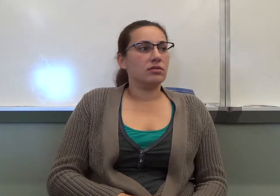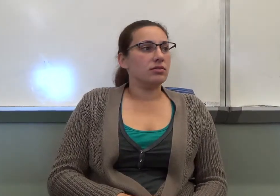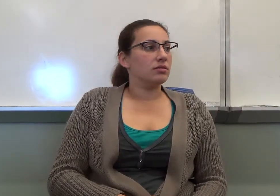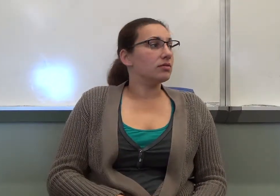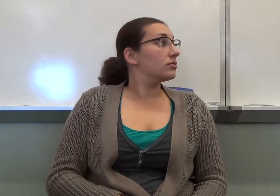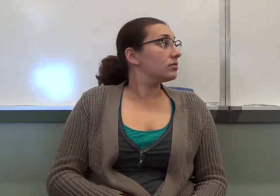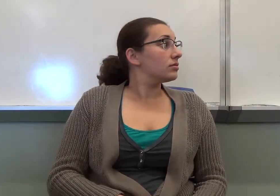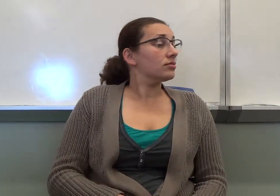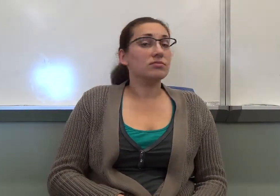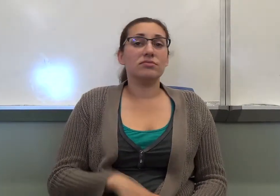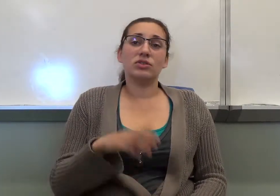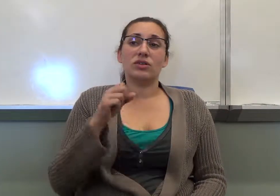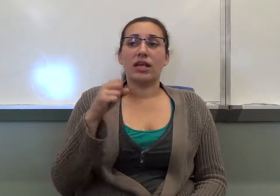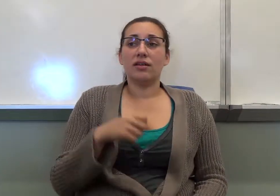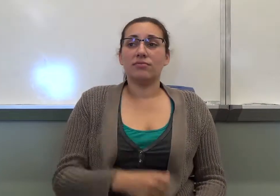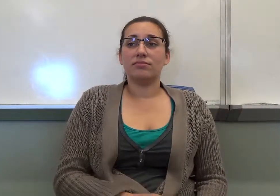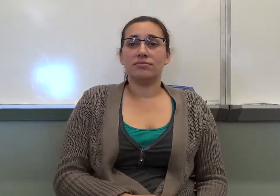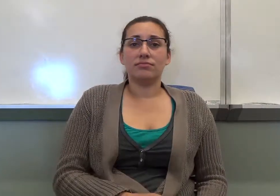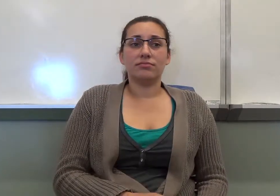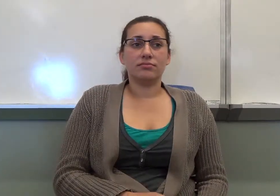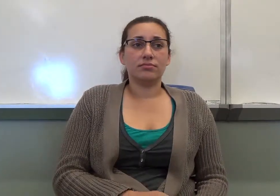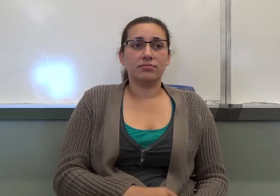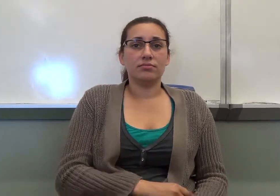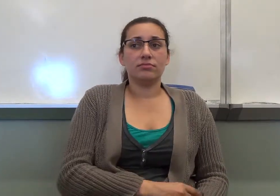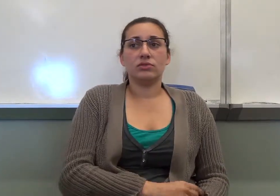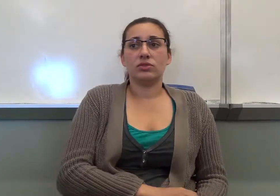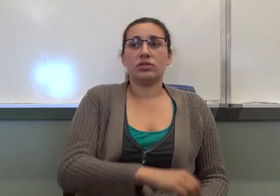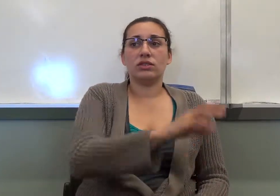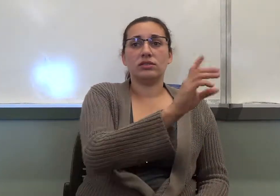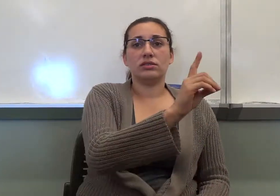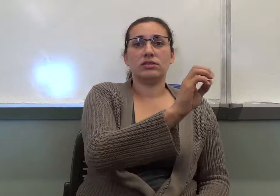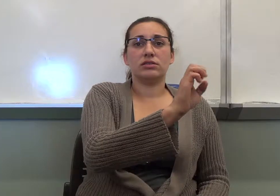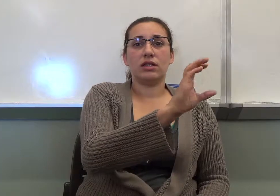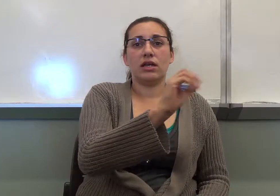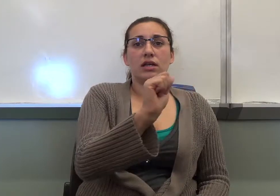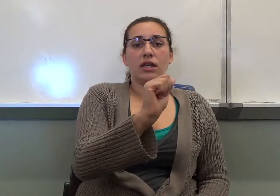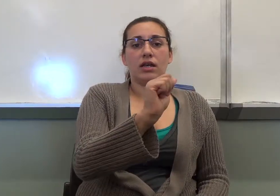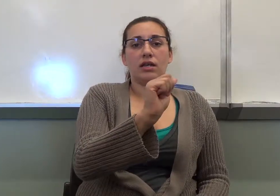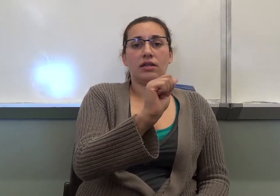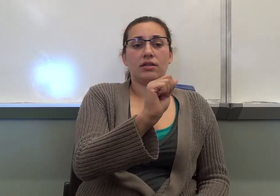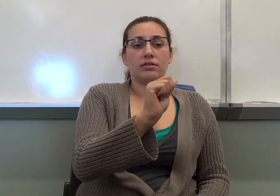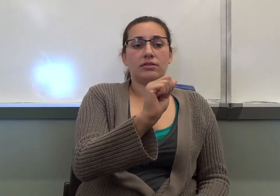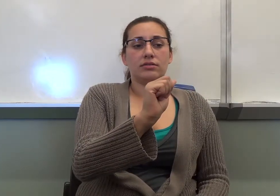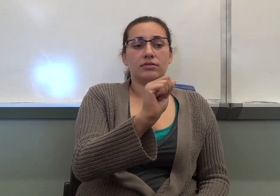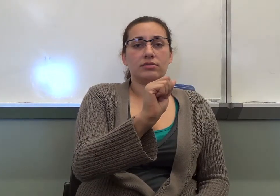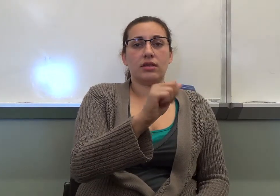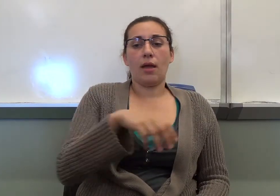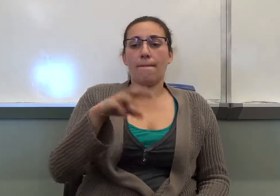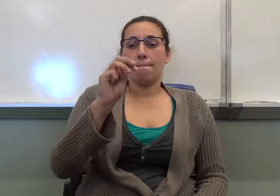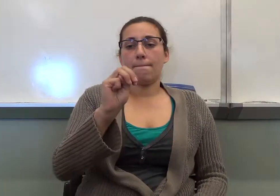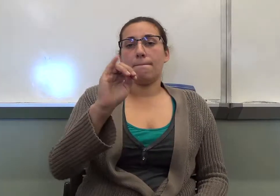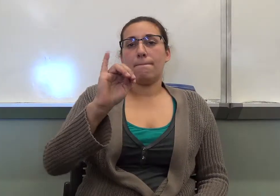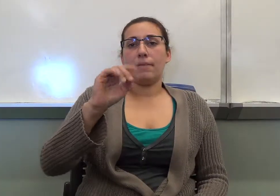So it is. Okay, so this is deca over here, and milli is over here.